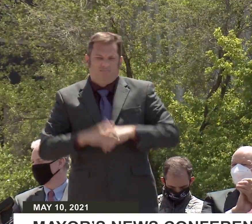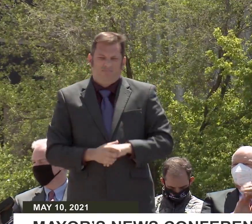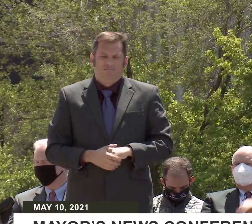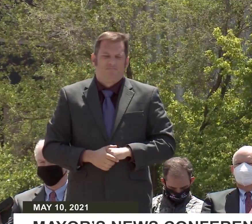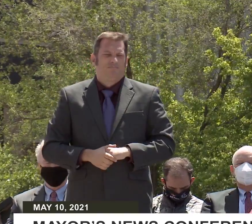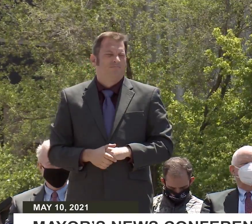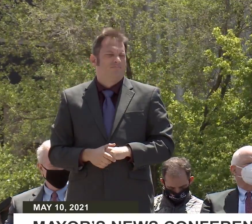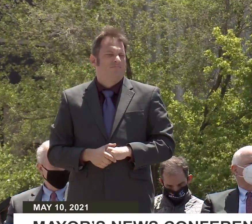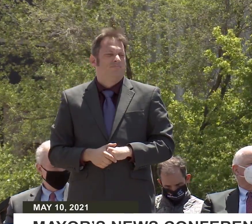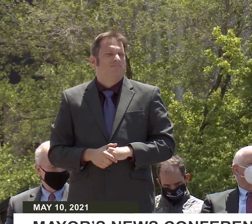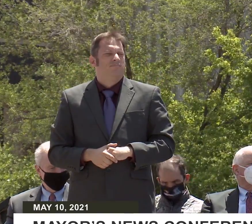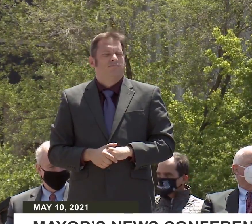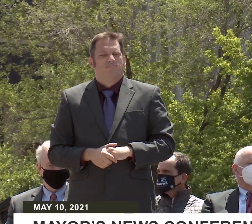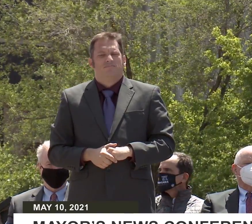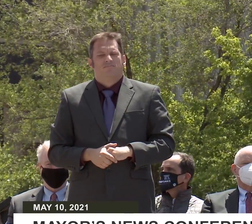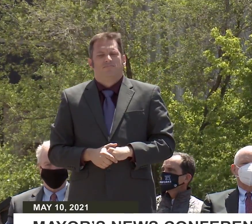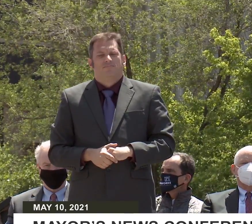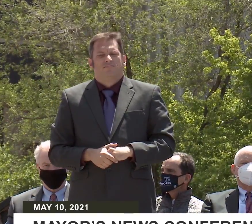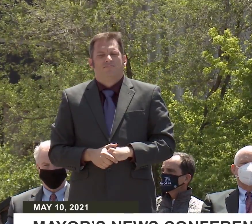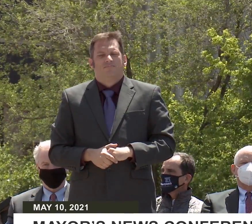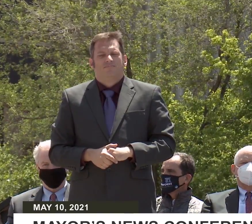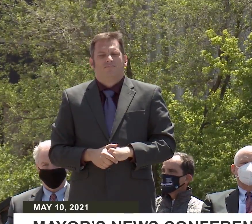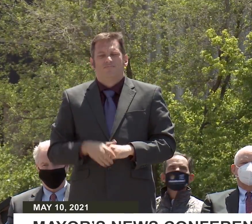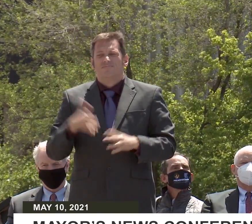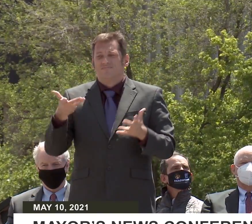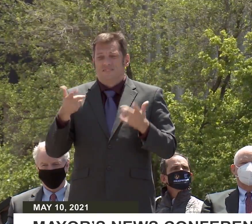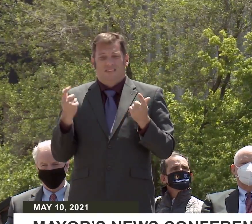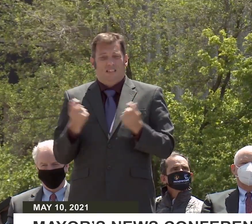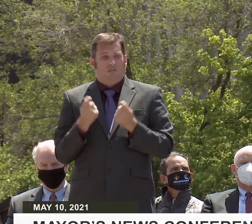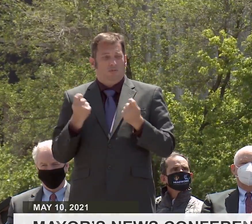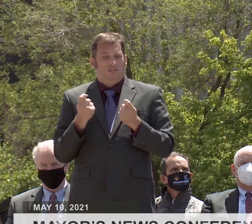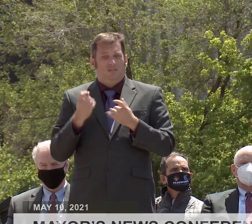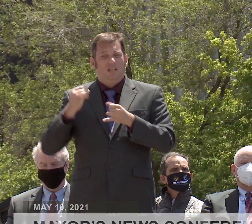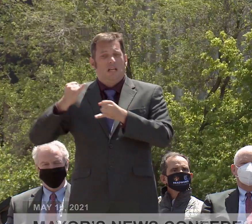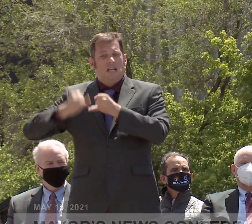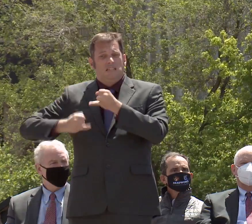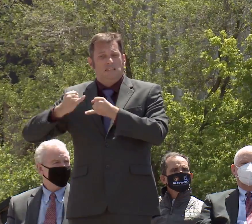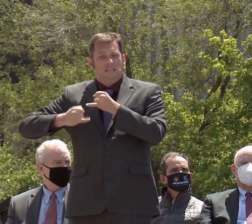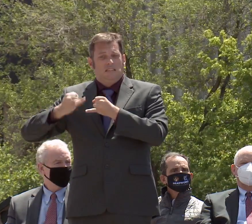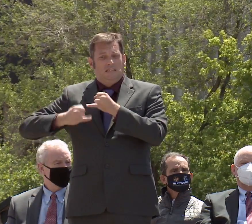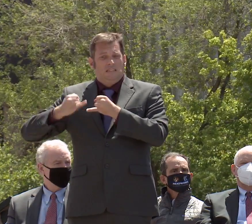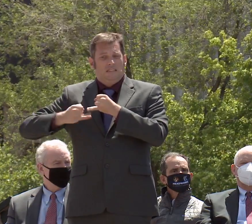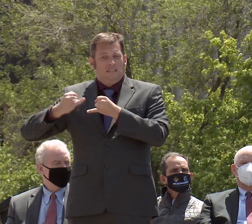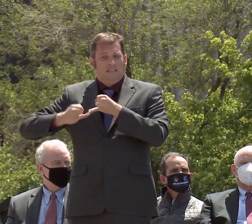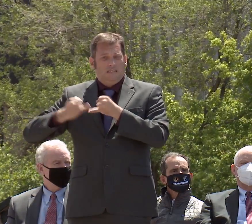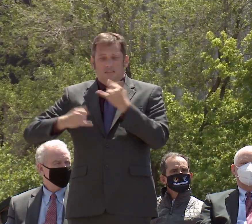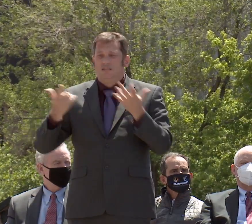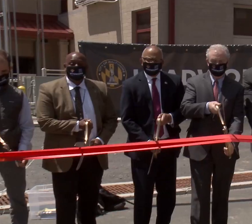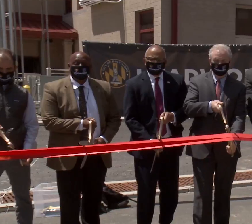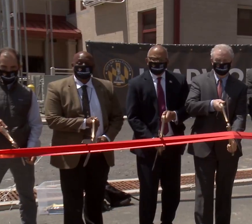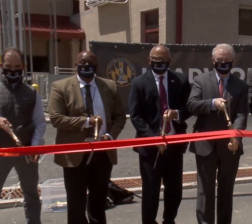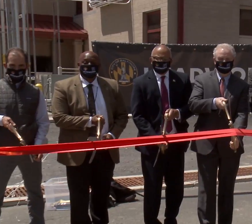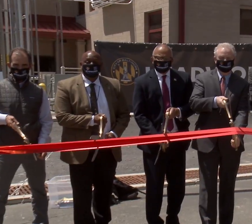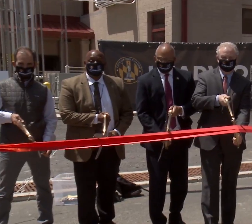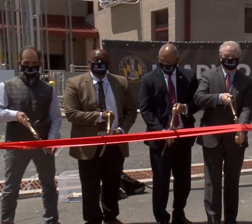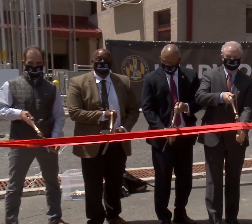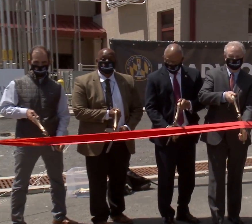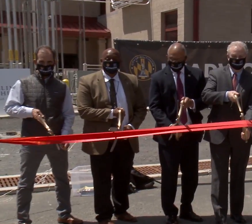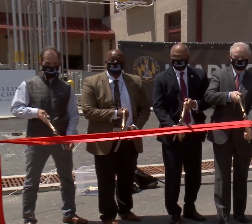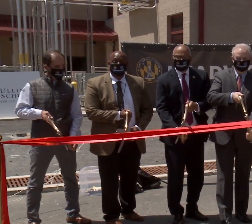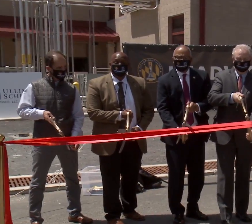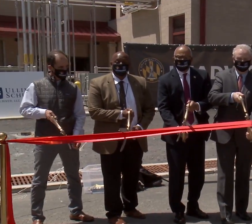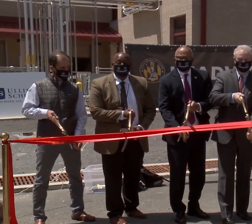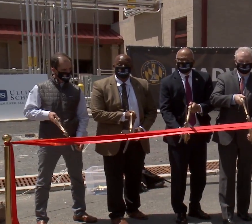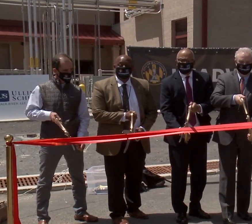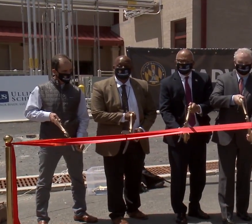So this brings us to the end of our celebration and our program, and we'll take a quick walk to our ribbon cutting. 3,